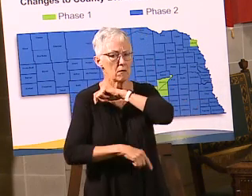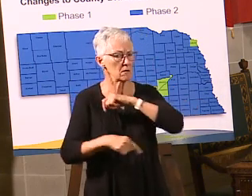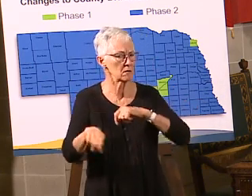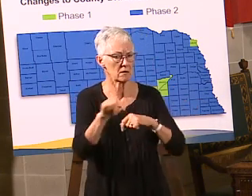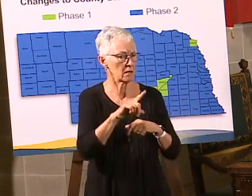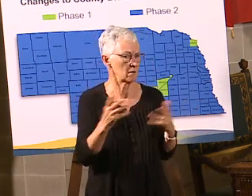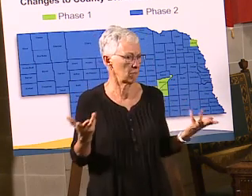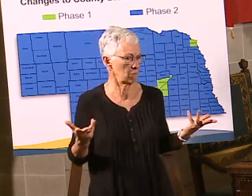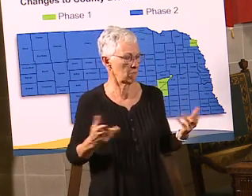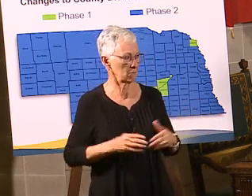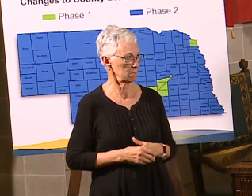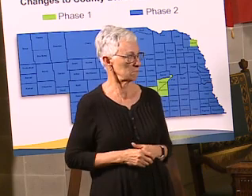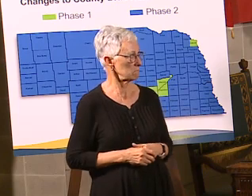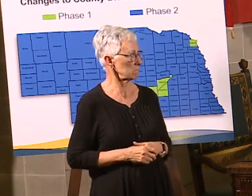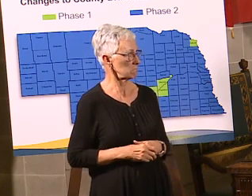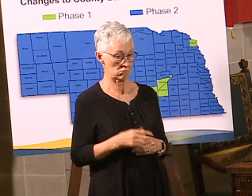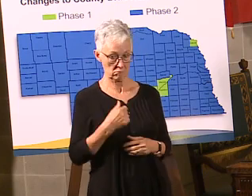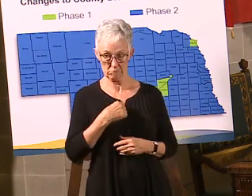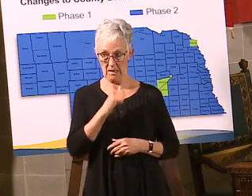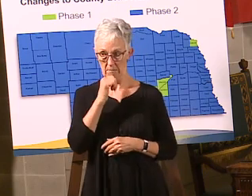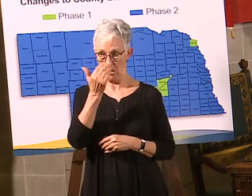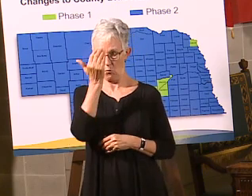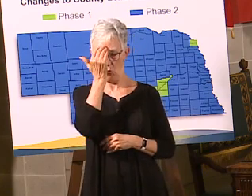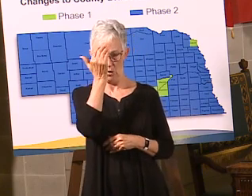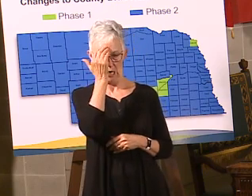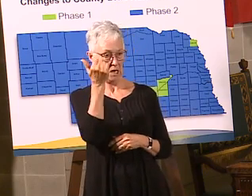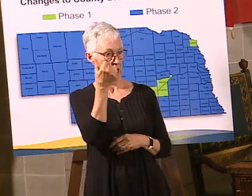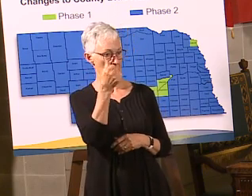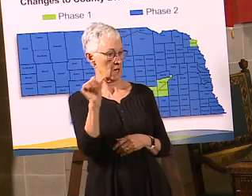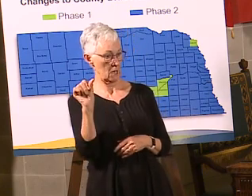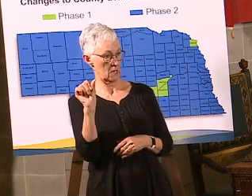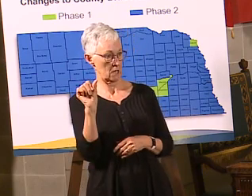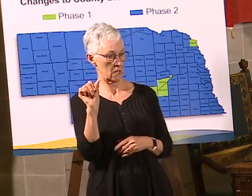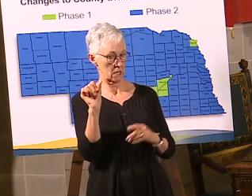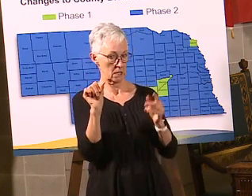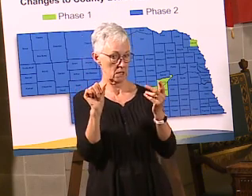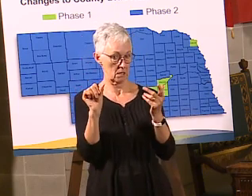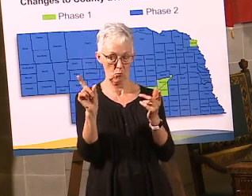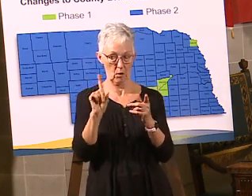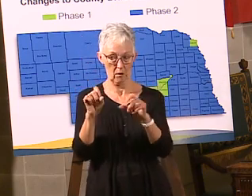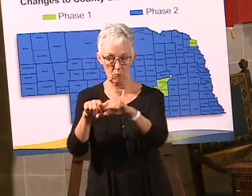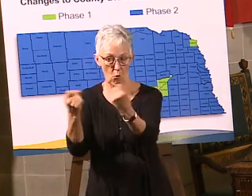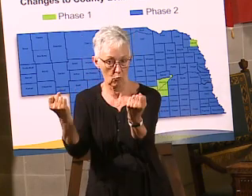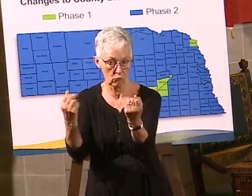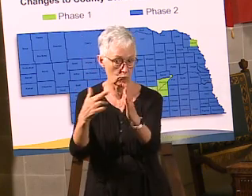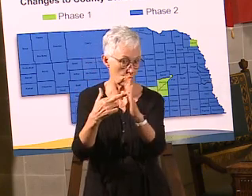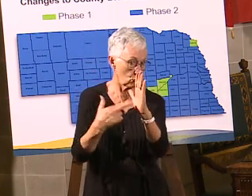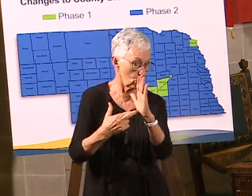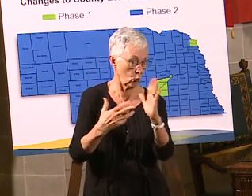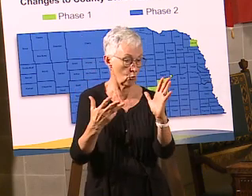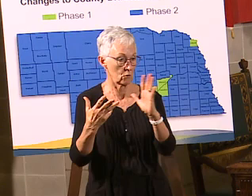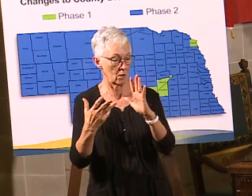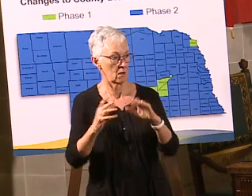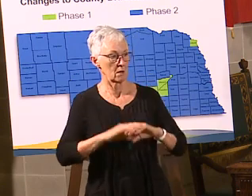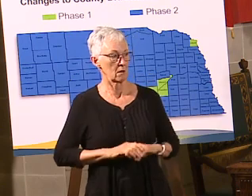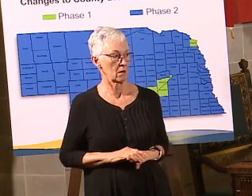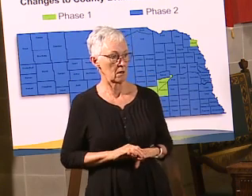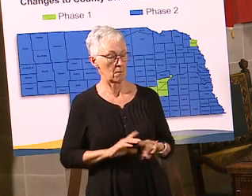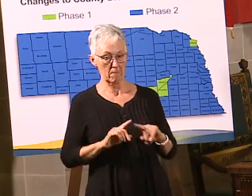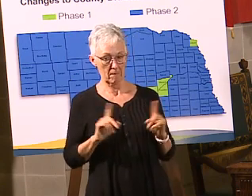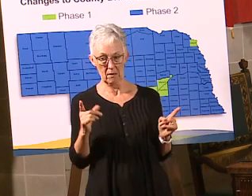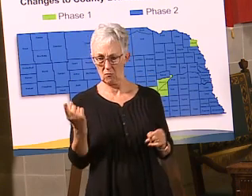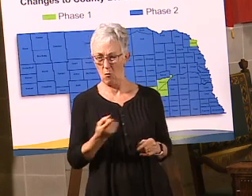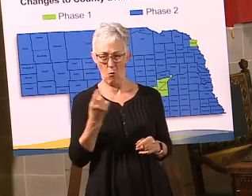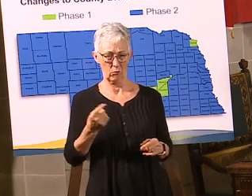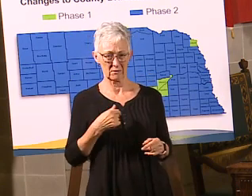any incidences where we had directed health measures being violated. And consistently, what I've